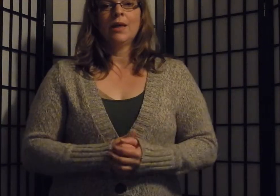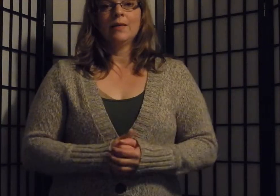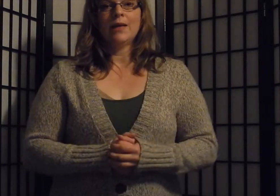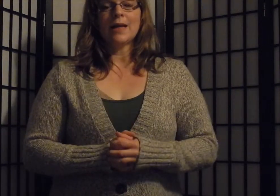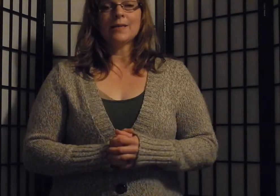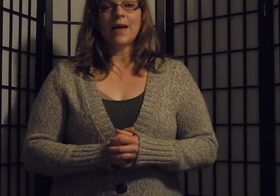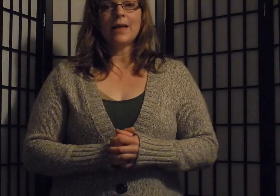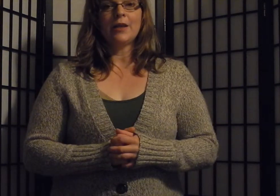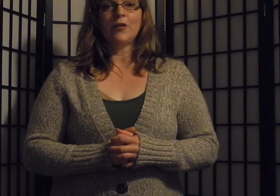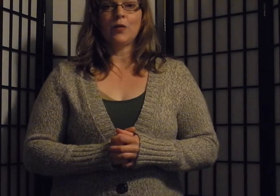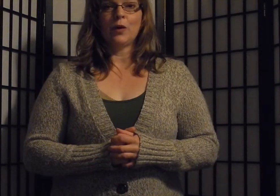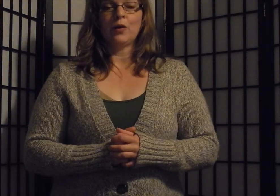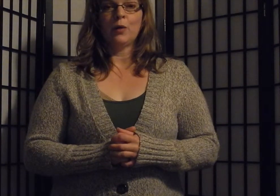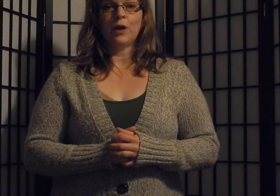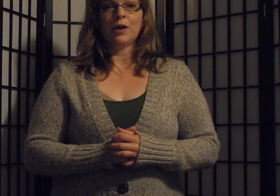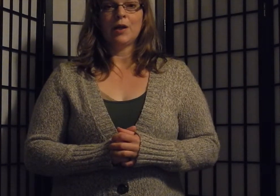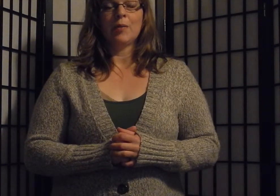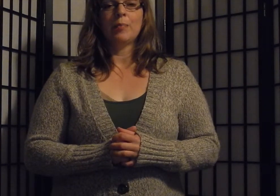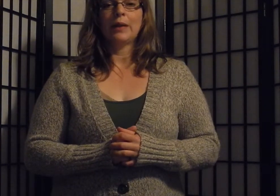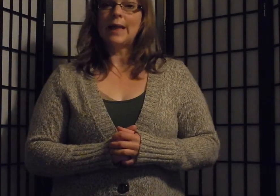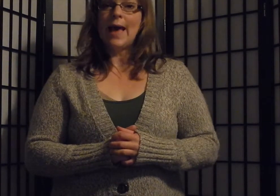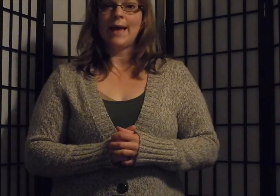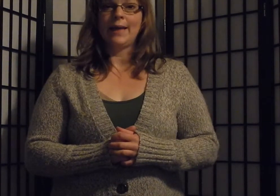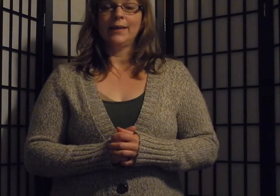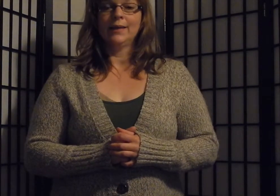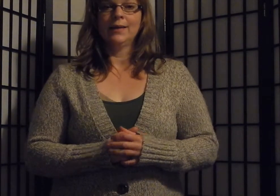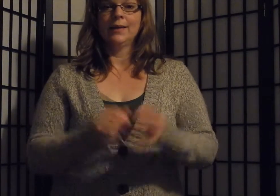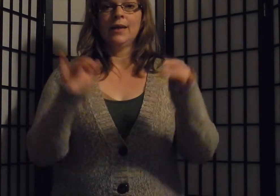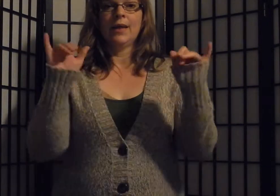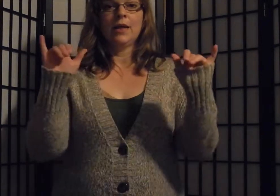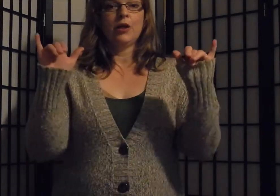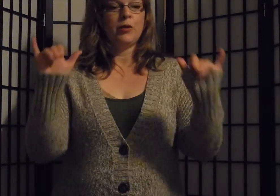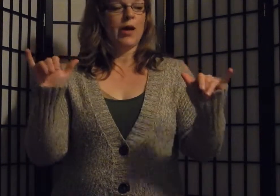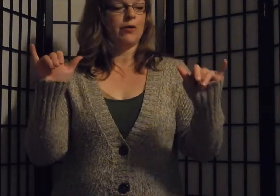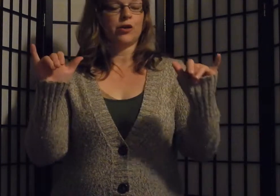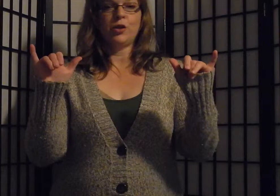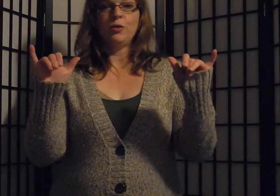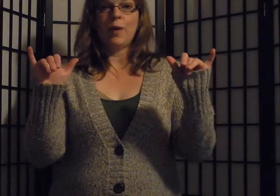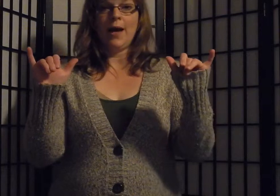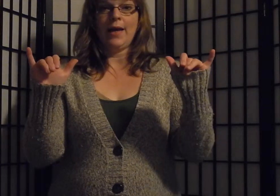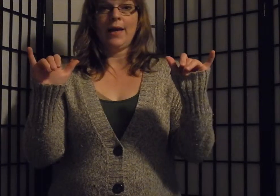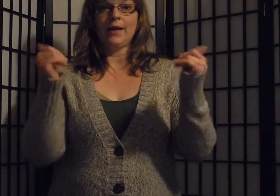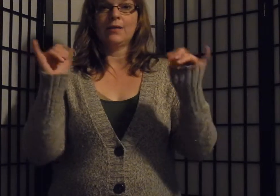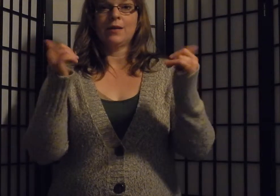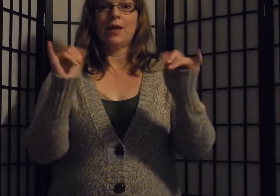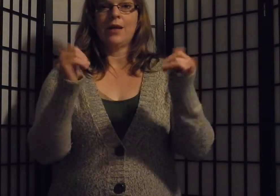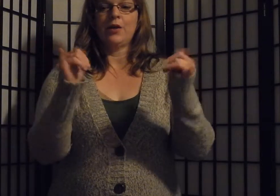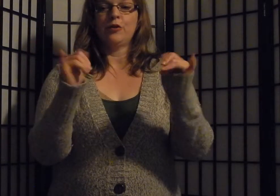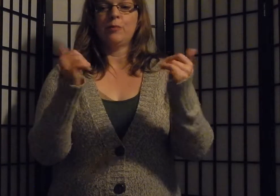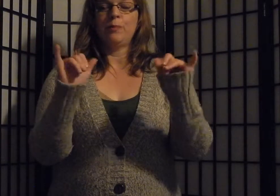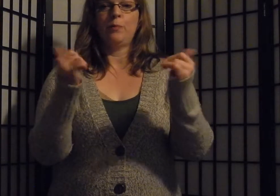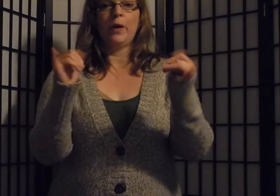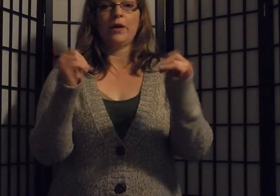The next sign is for the word play. You have your two Y hands and you wiggle